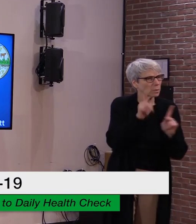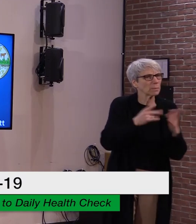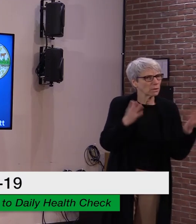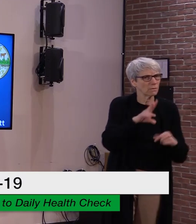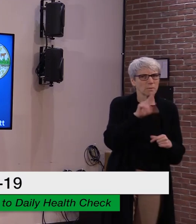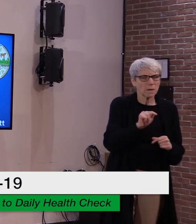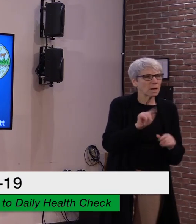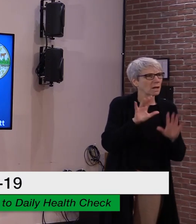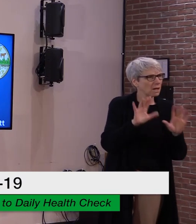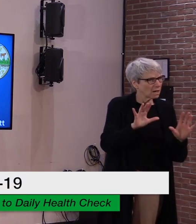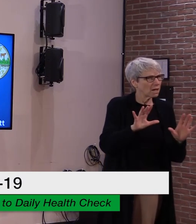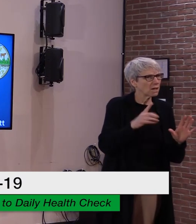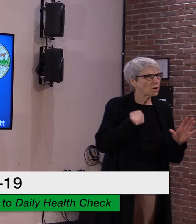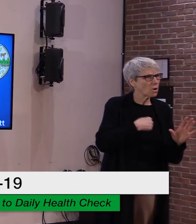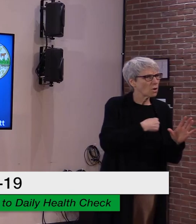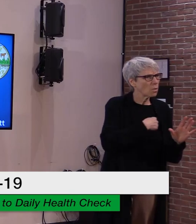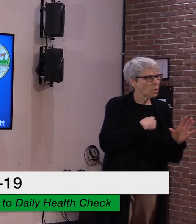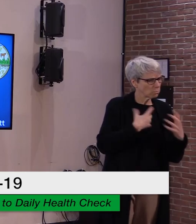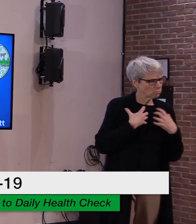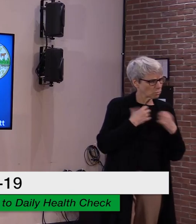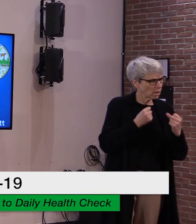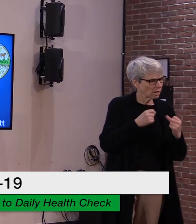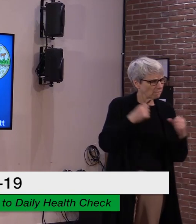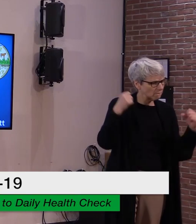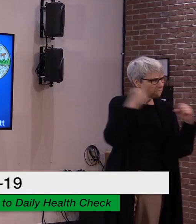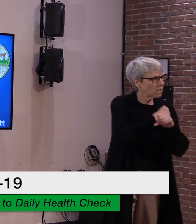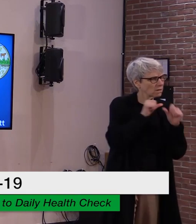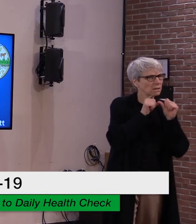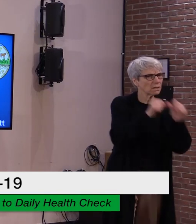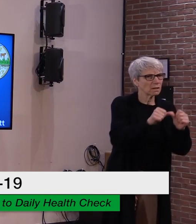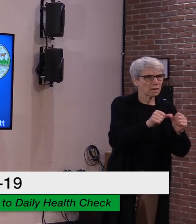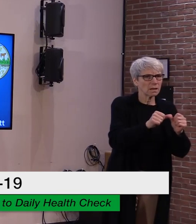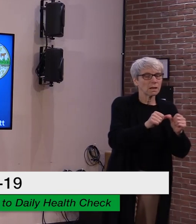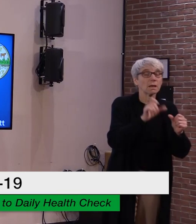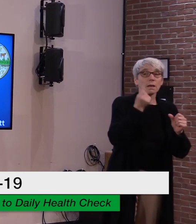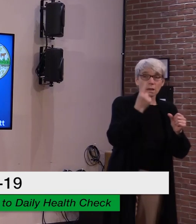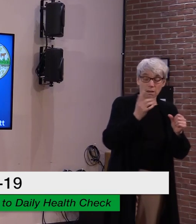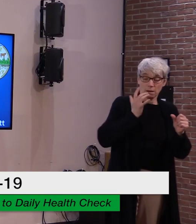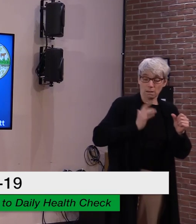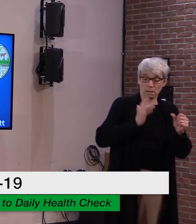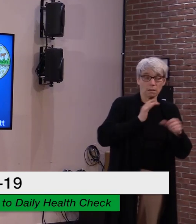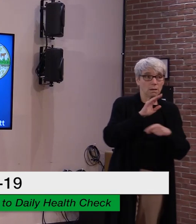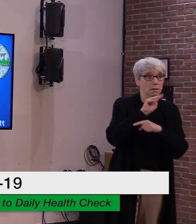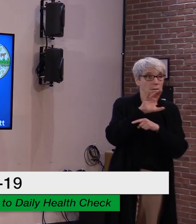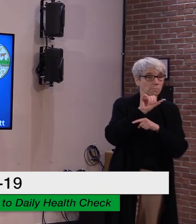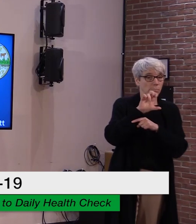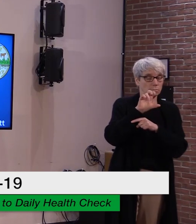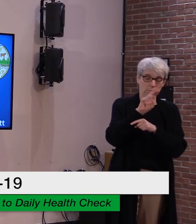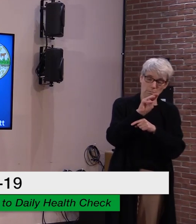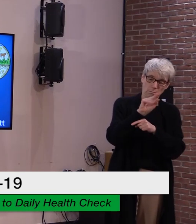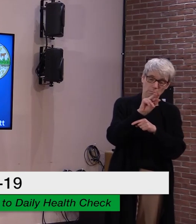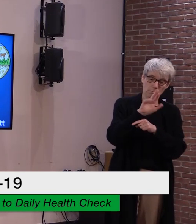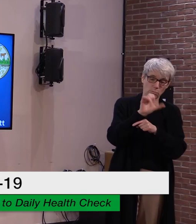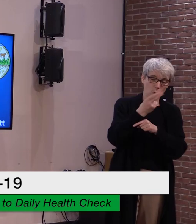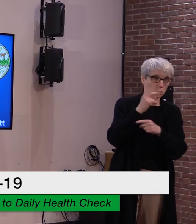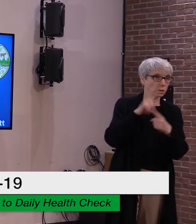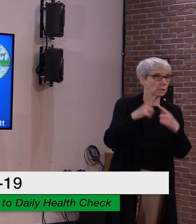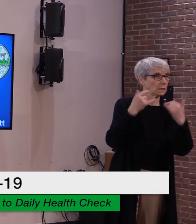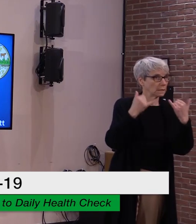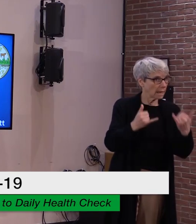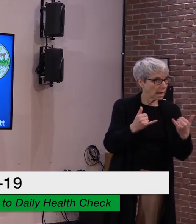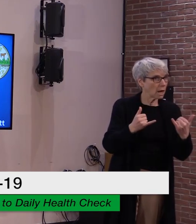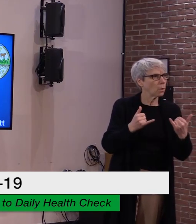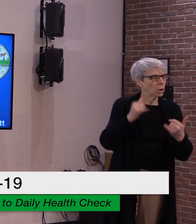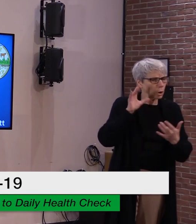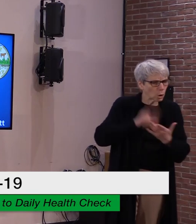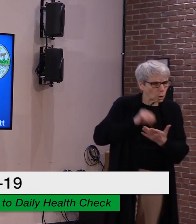than that and our track record for march until now is proof of that from a public health and a health